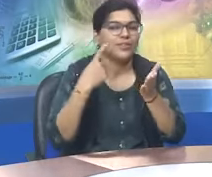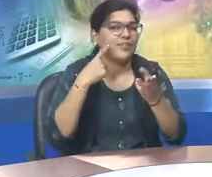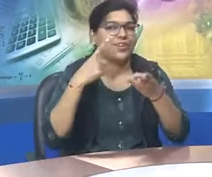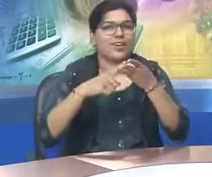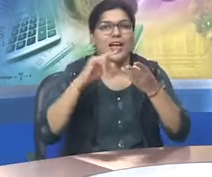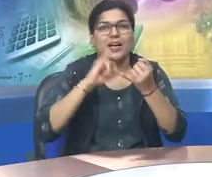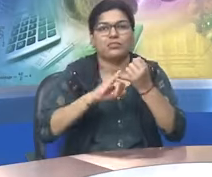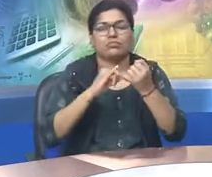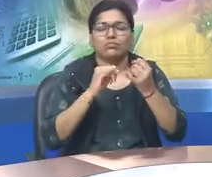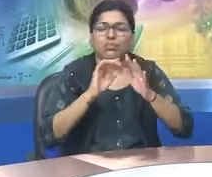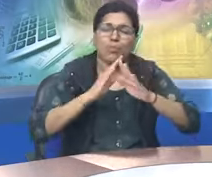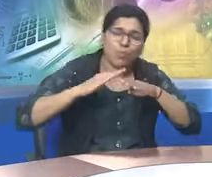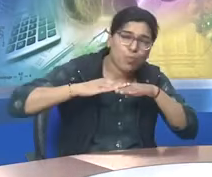again.